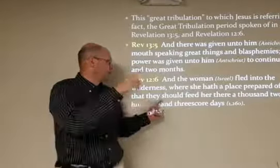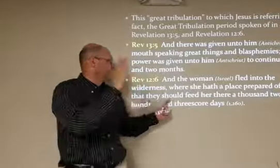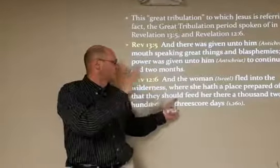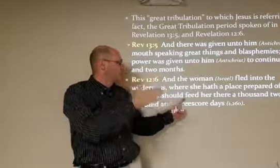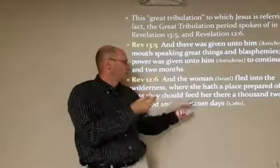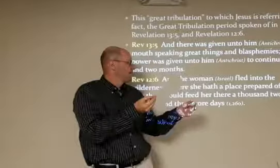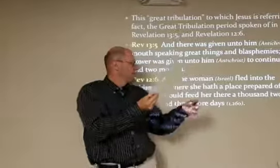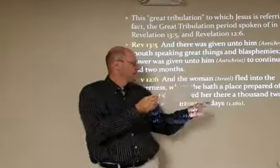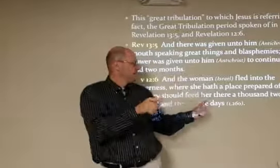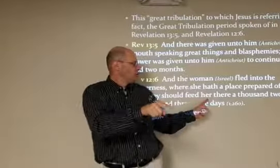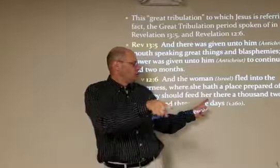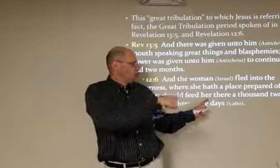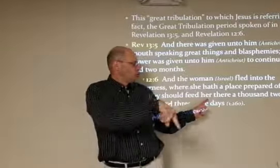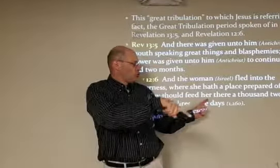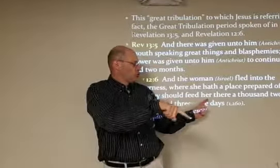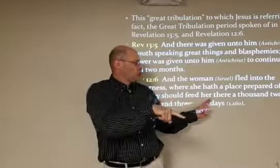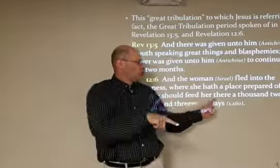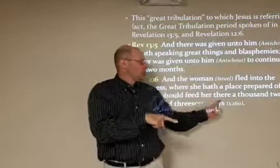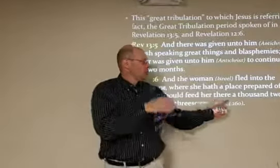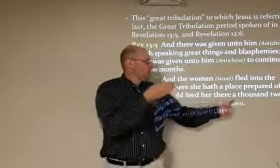that they should feed her there